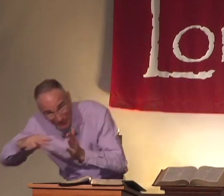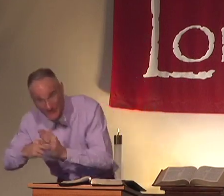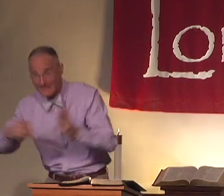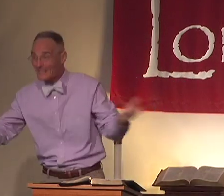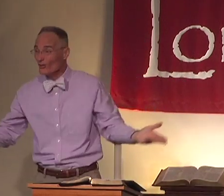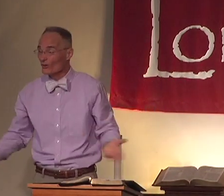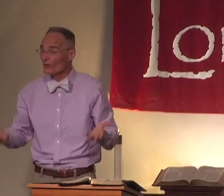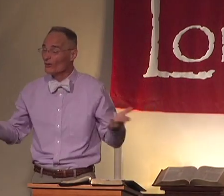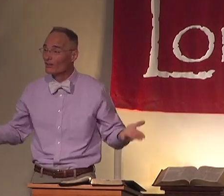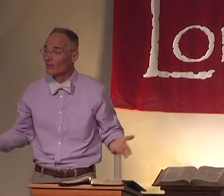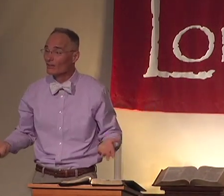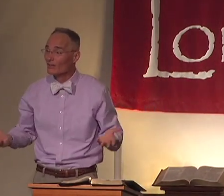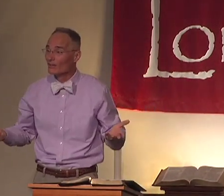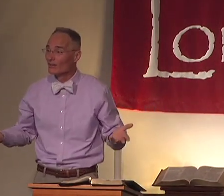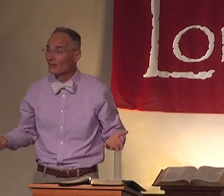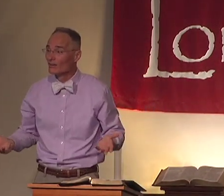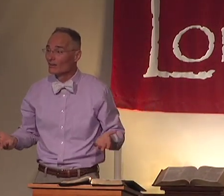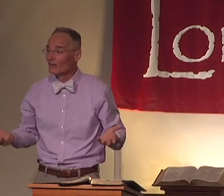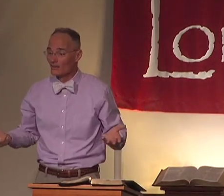But that's your purpose for being here on earth?